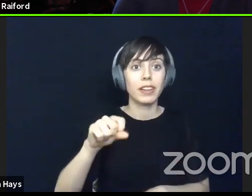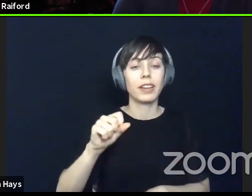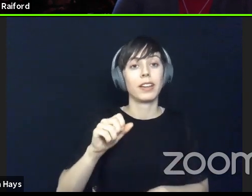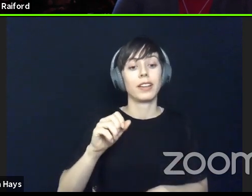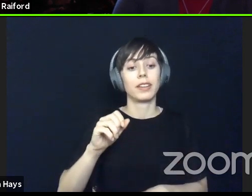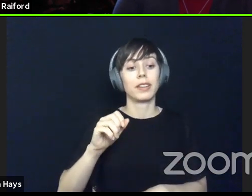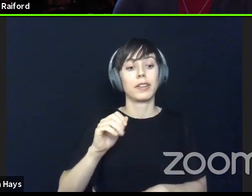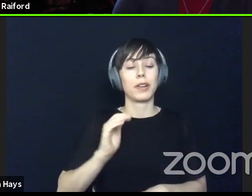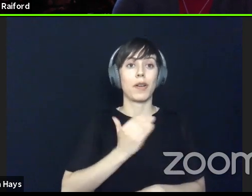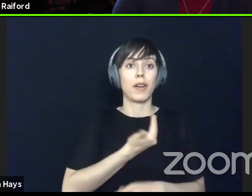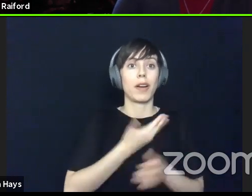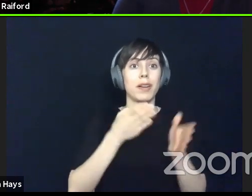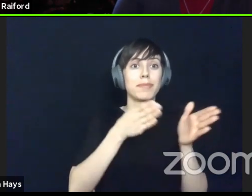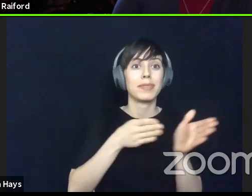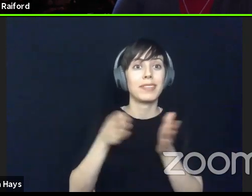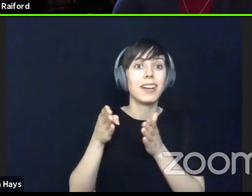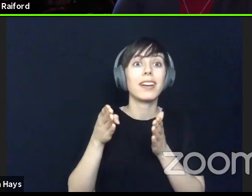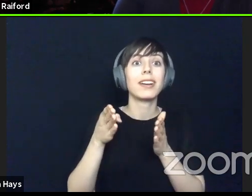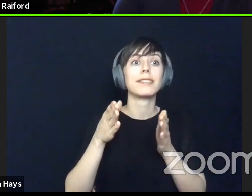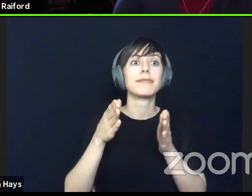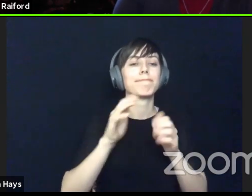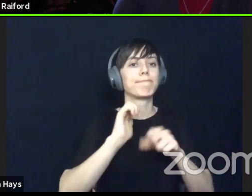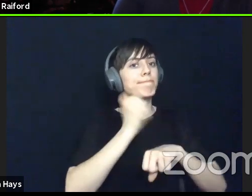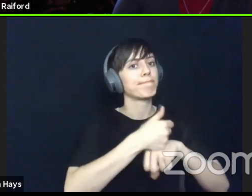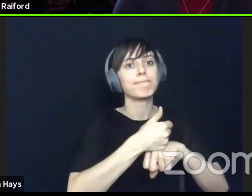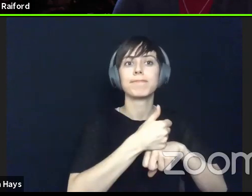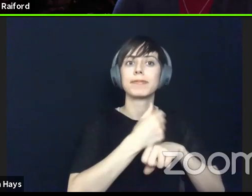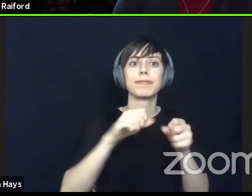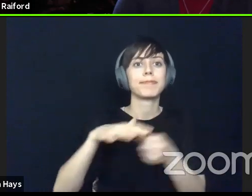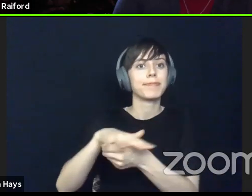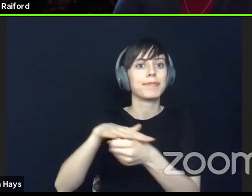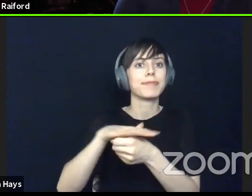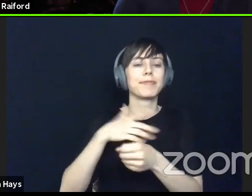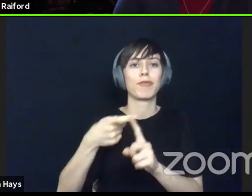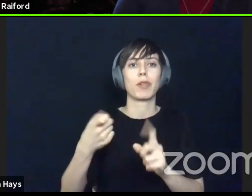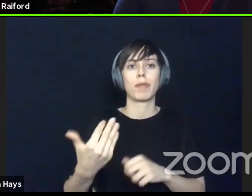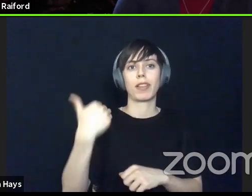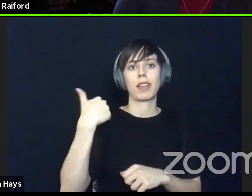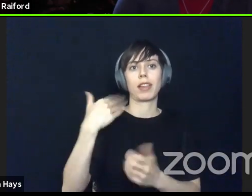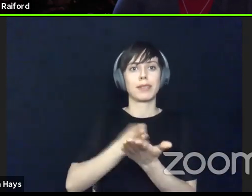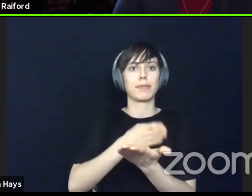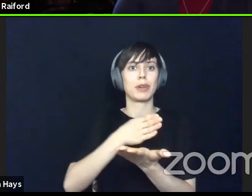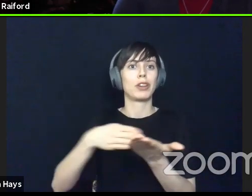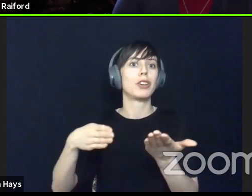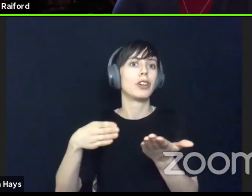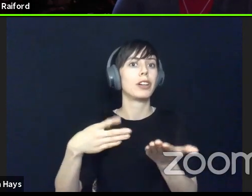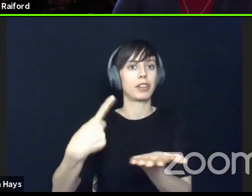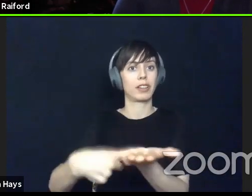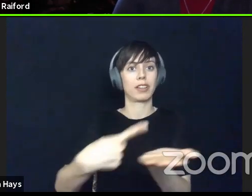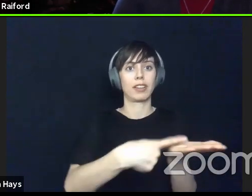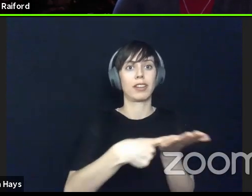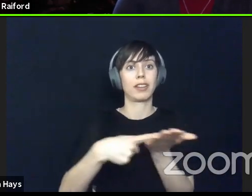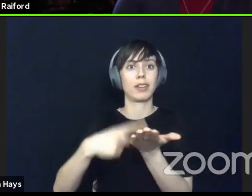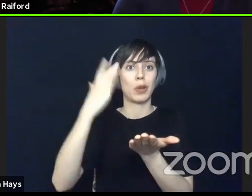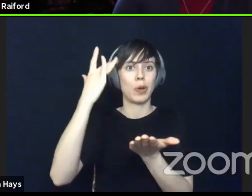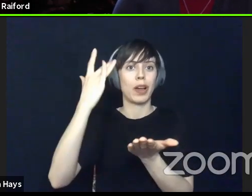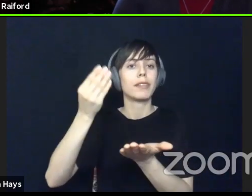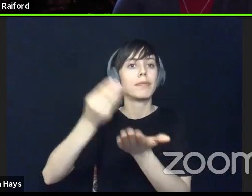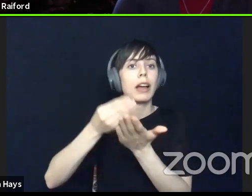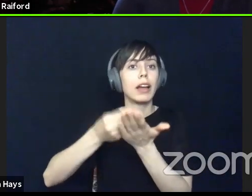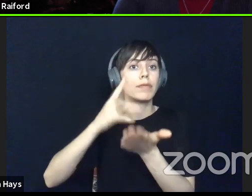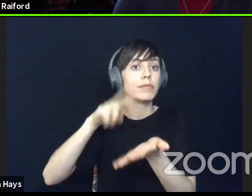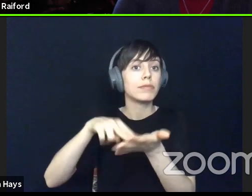last budget hearings, where the city literally took money from the parks, took jobs away from parks workers, took preschool and